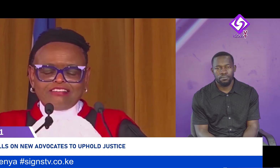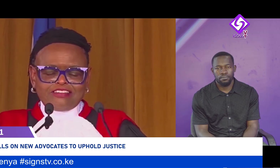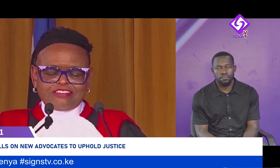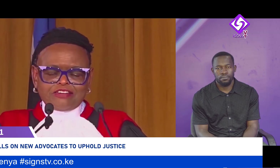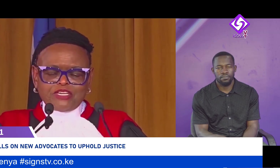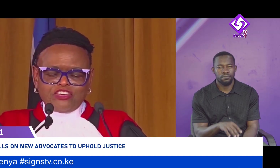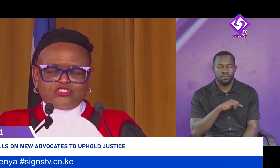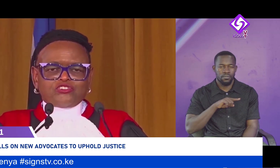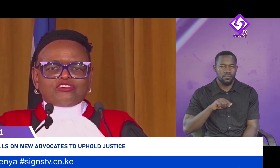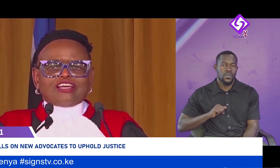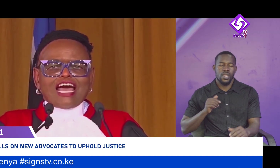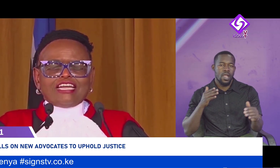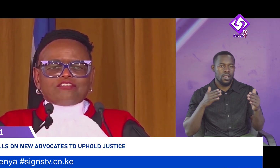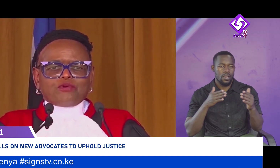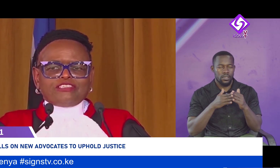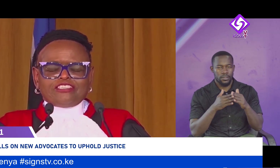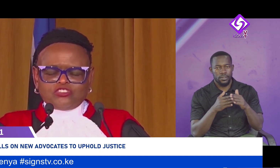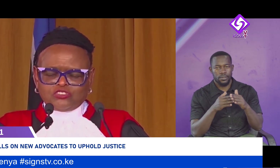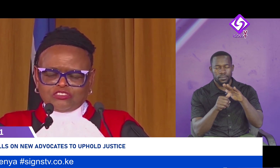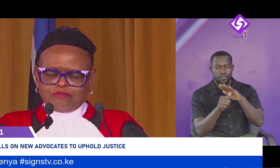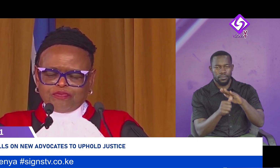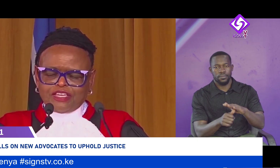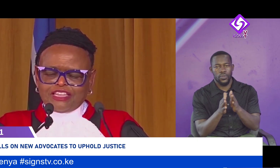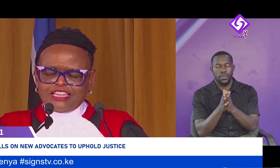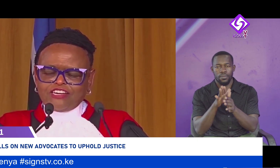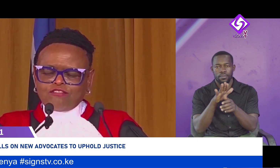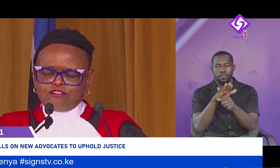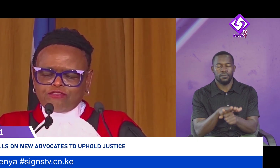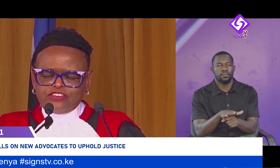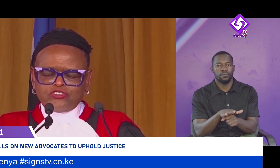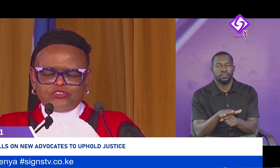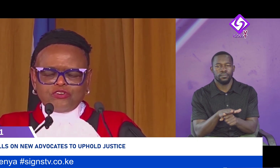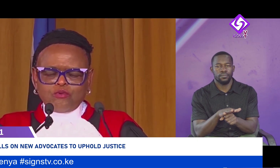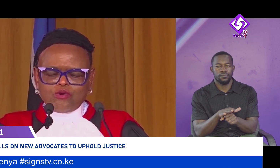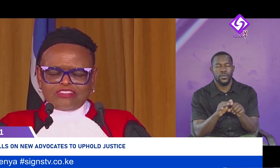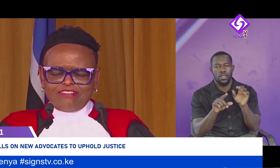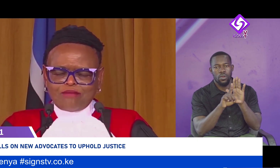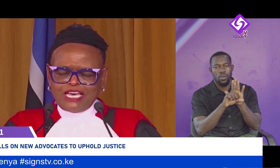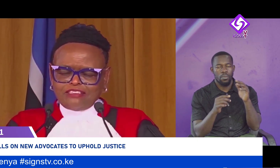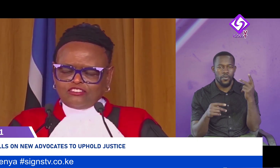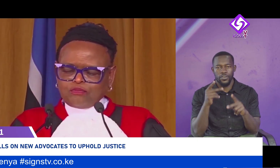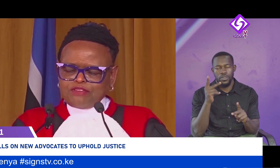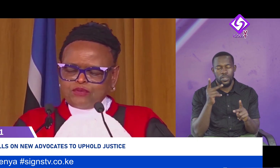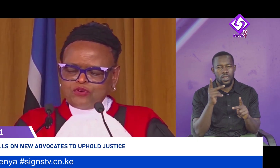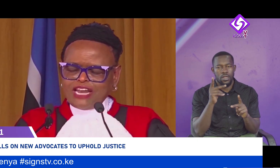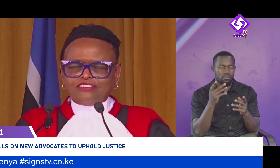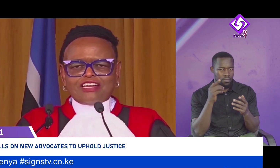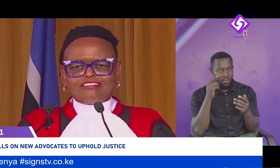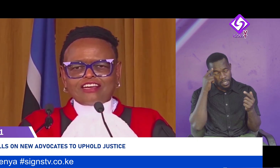Against discrimination and exploitation. The legal profession was never meant to be purely